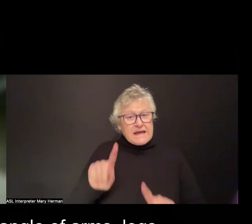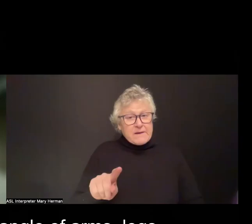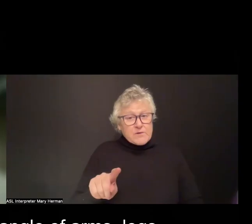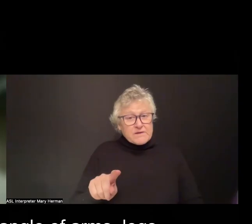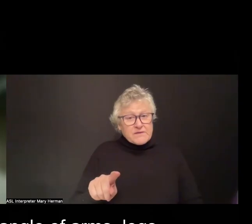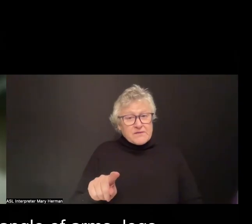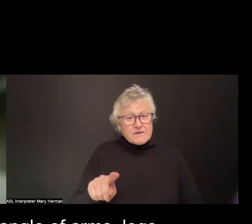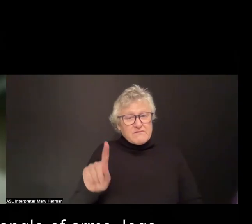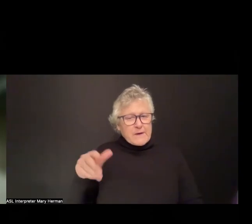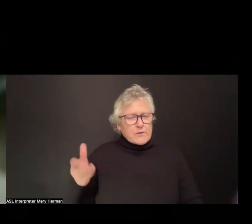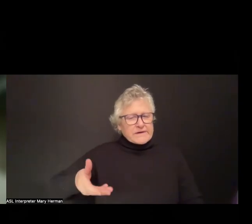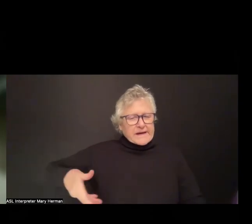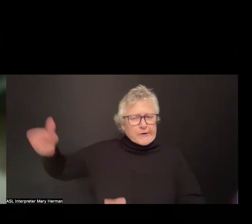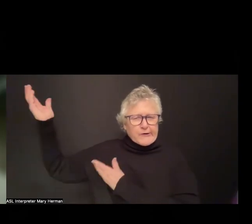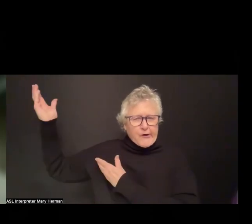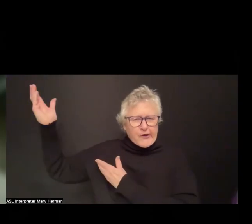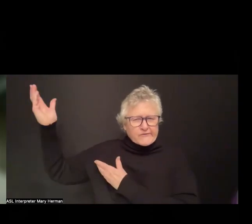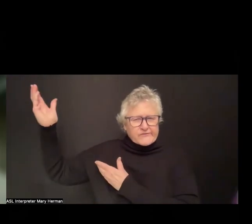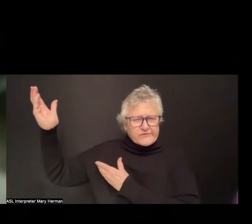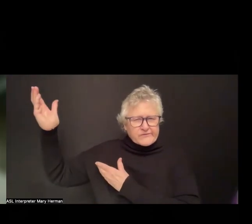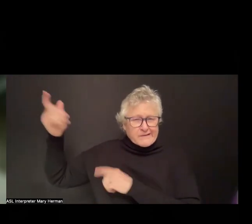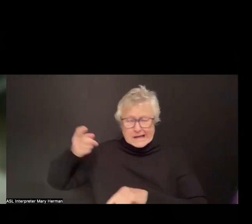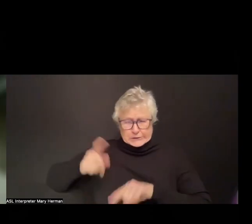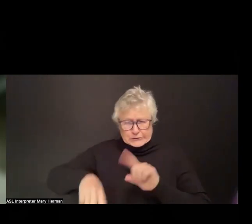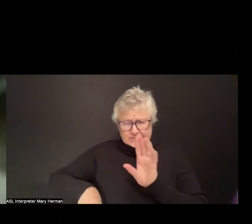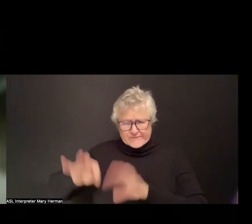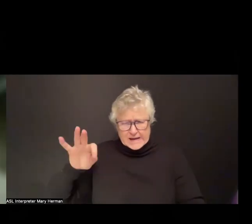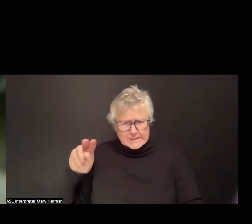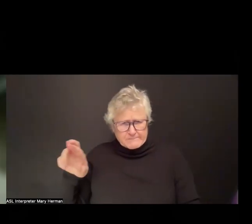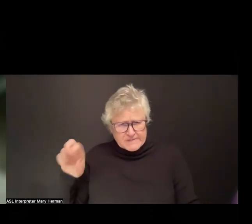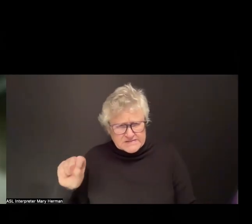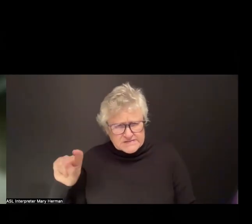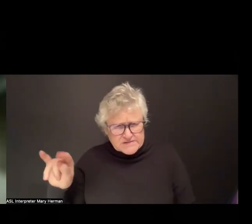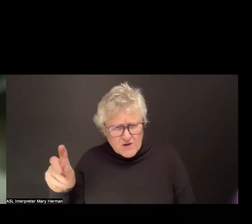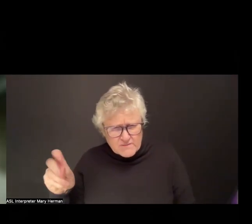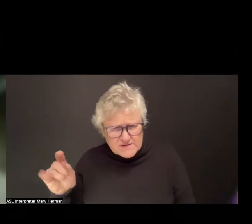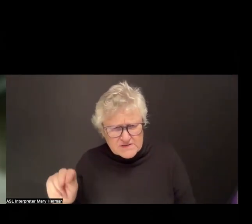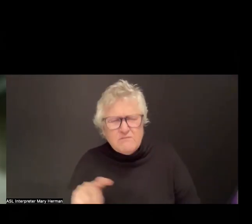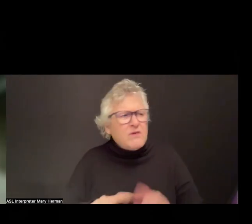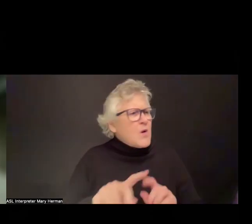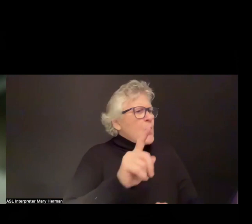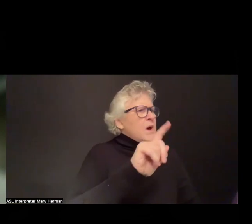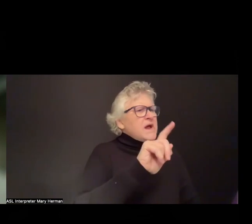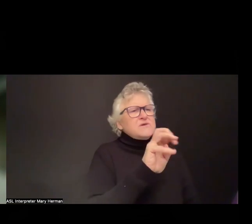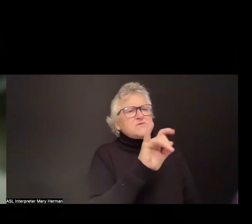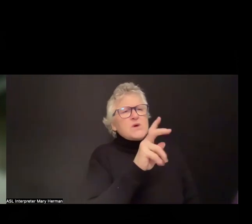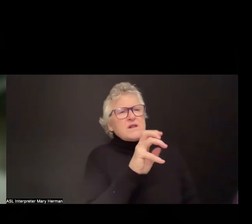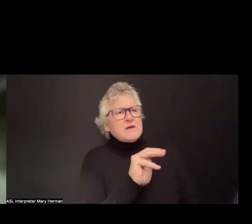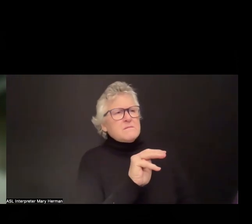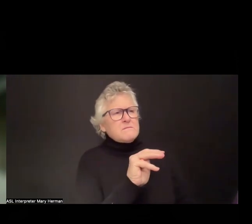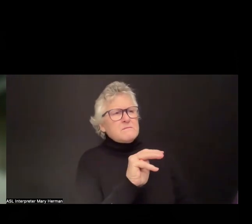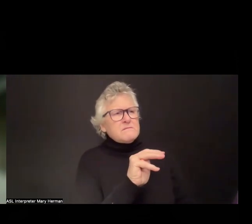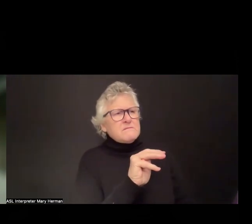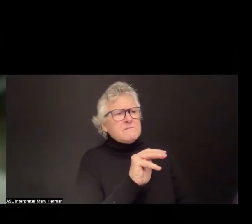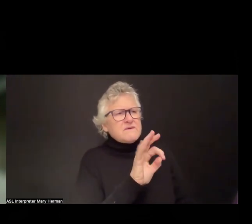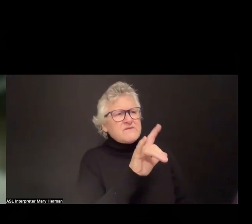chins, and sweating temples touched with gray. "But where's William Fly?" I asked. No one bothered to answer me. "Where's the